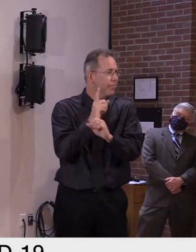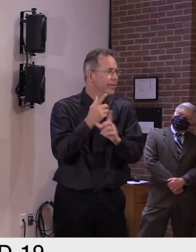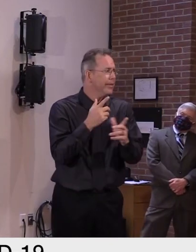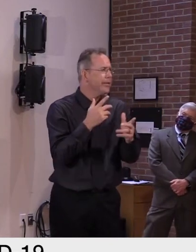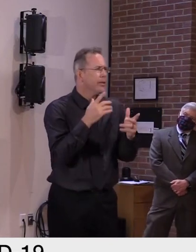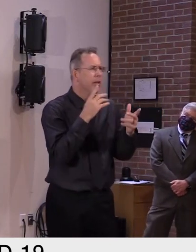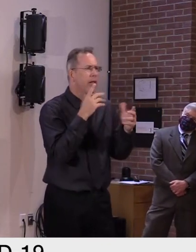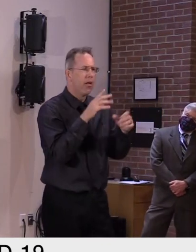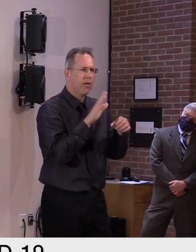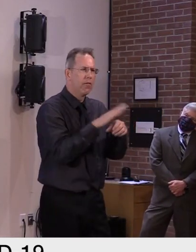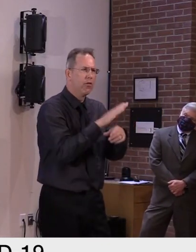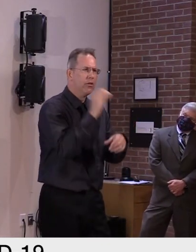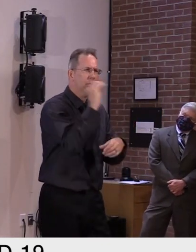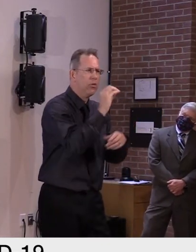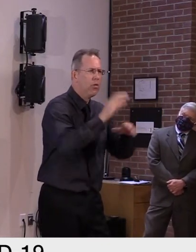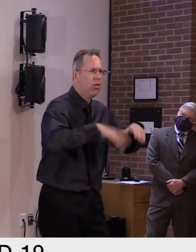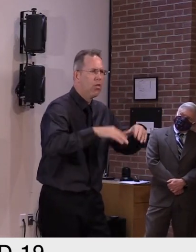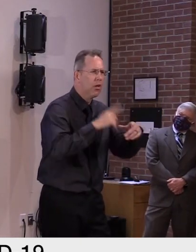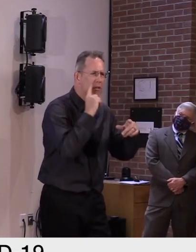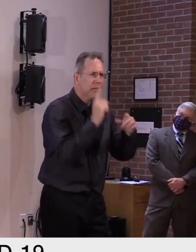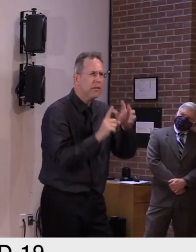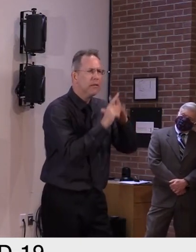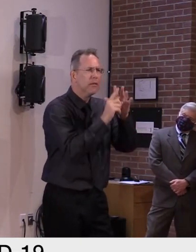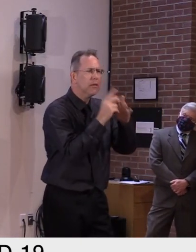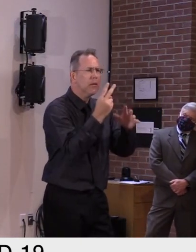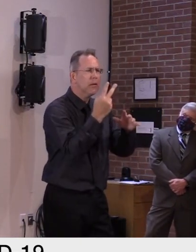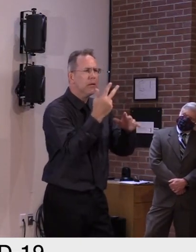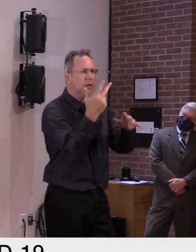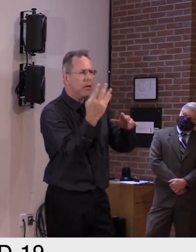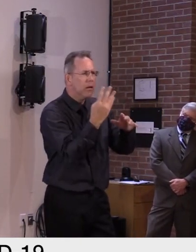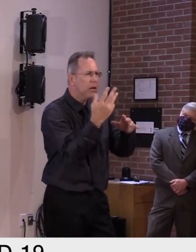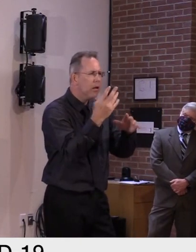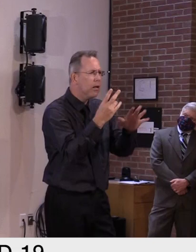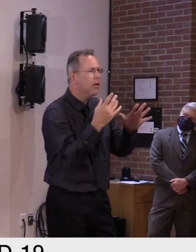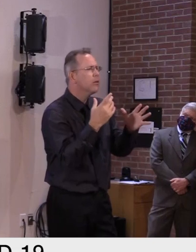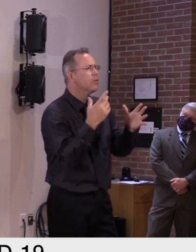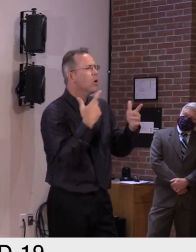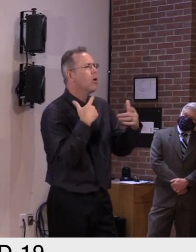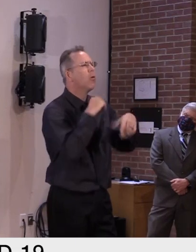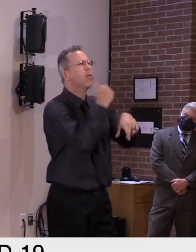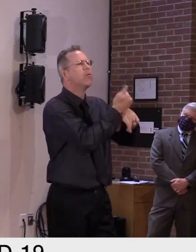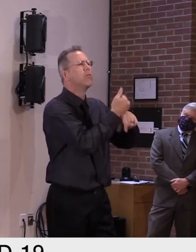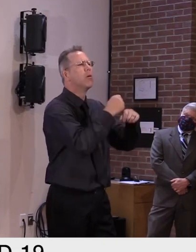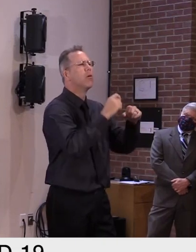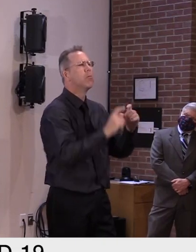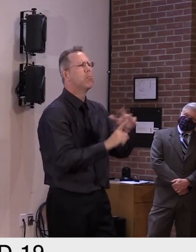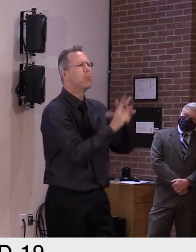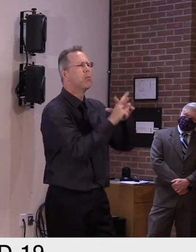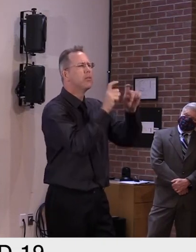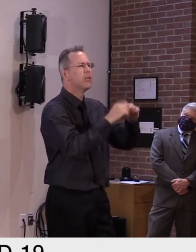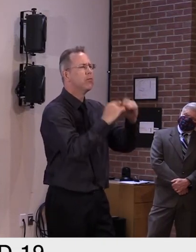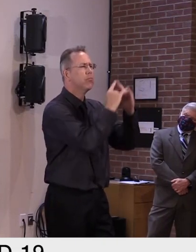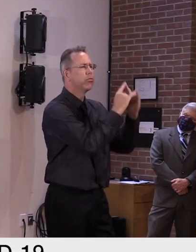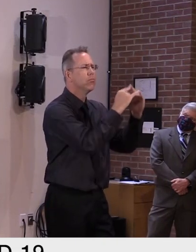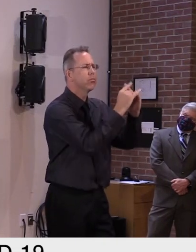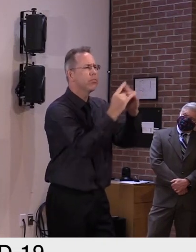these alternate testing events that are available this week. So